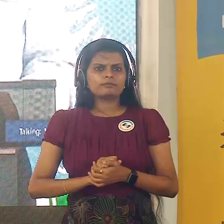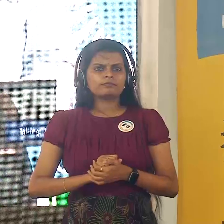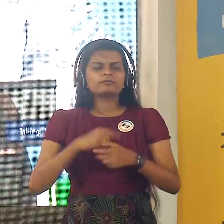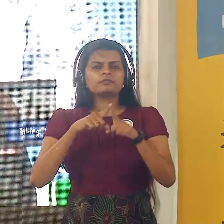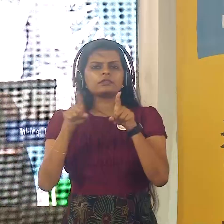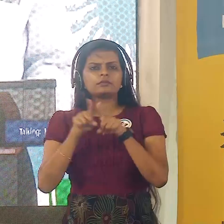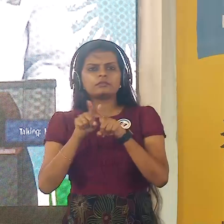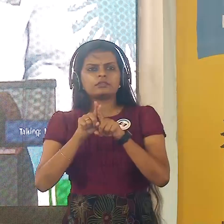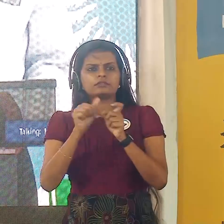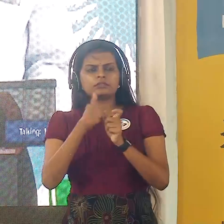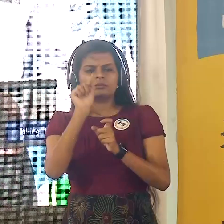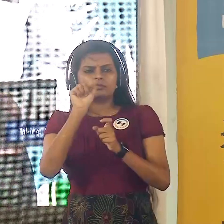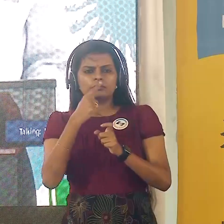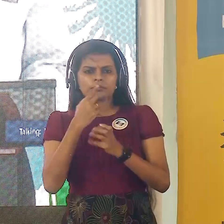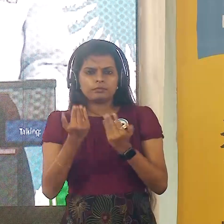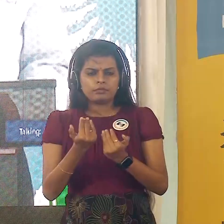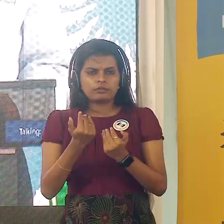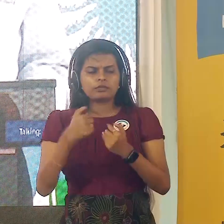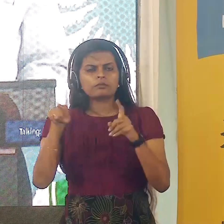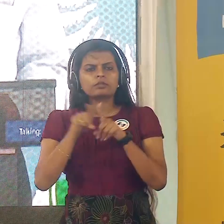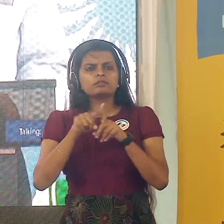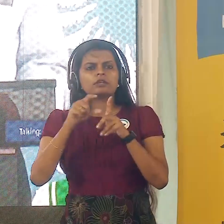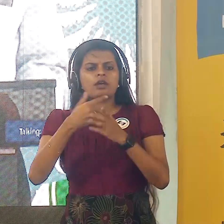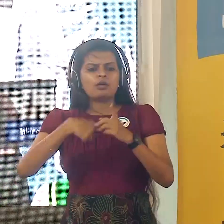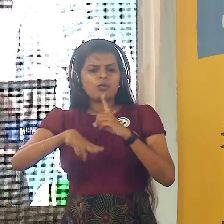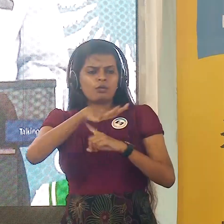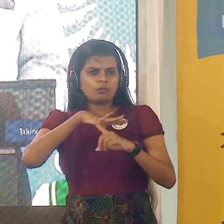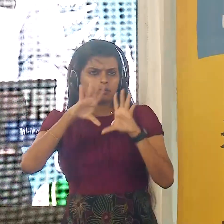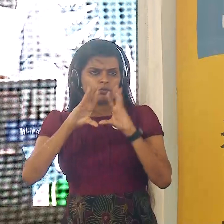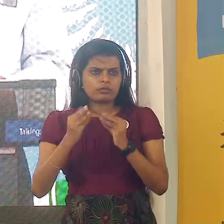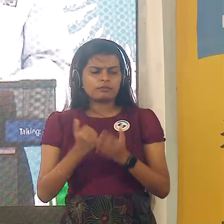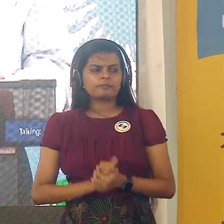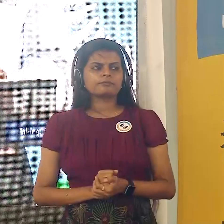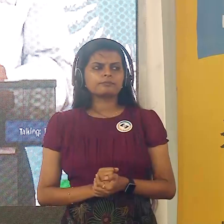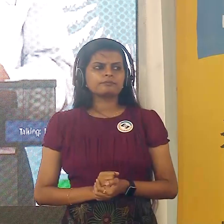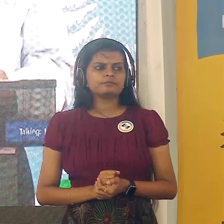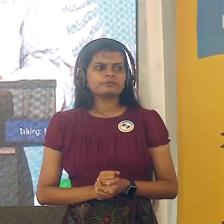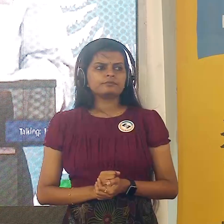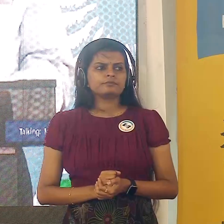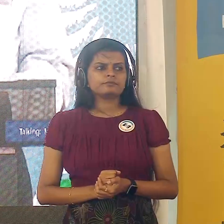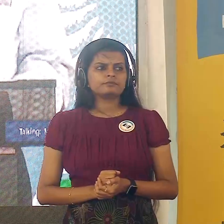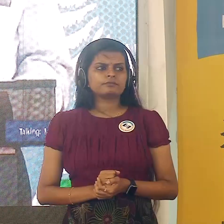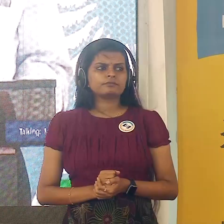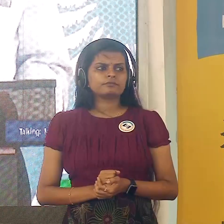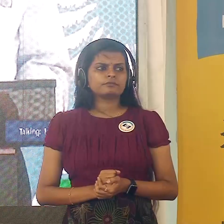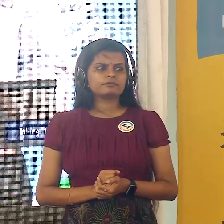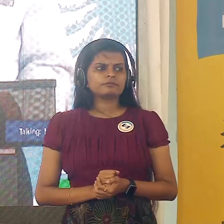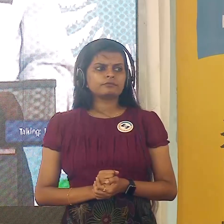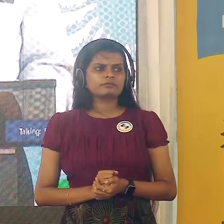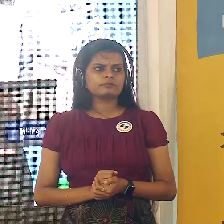a process of growth that lowers disparities as well. Okay, under the indirect tax